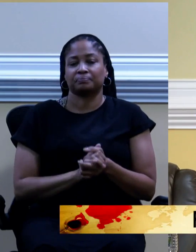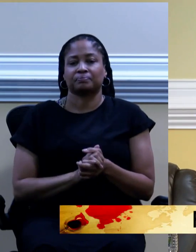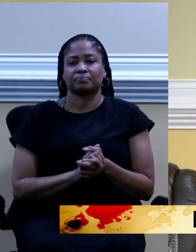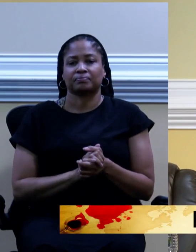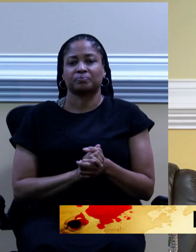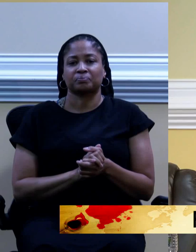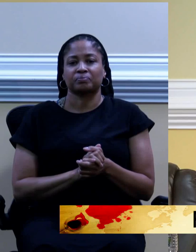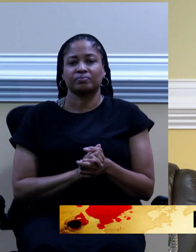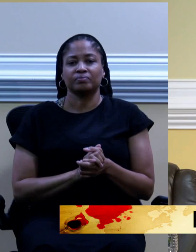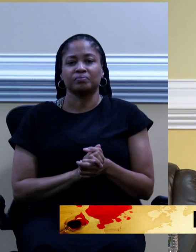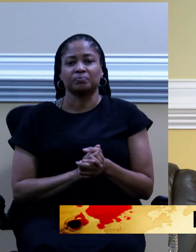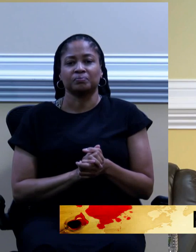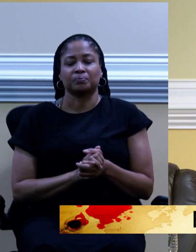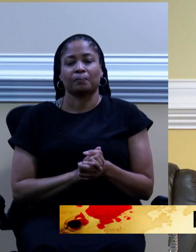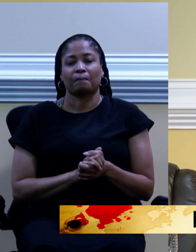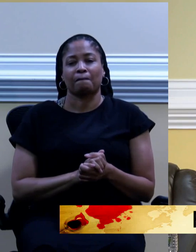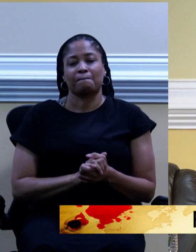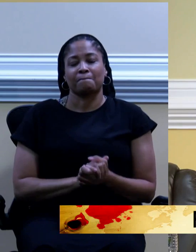Make it plain.